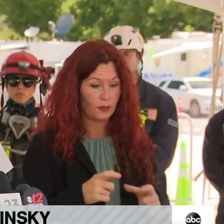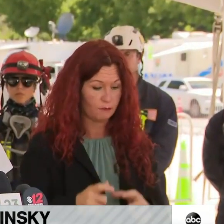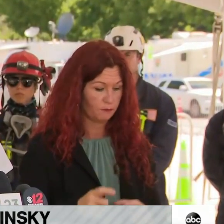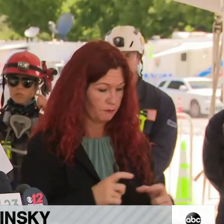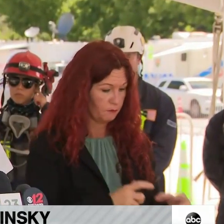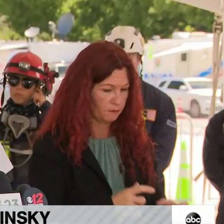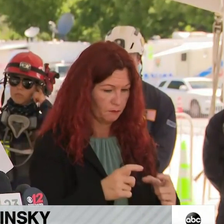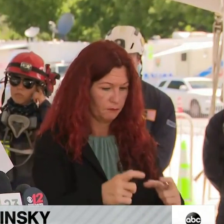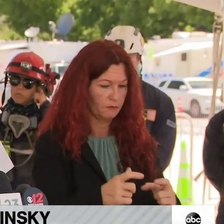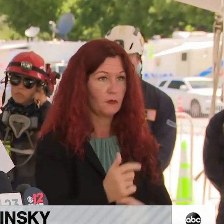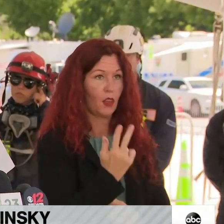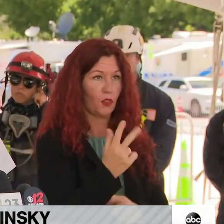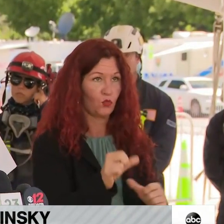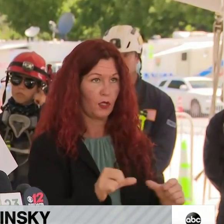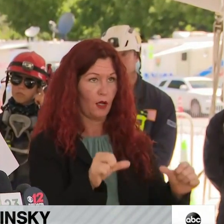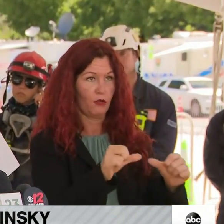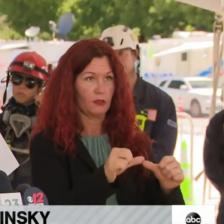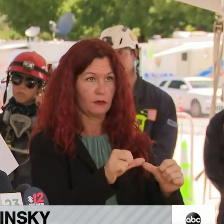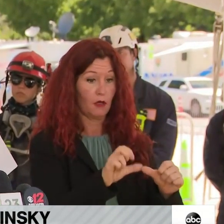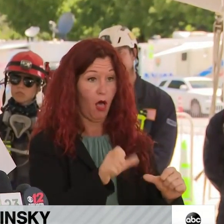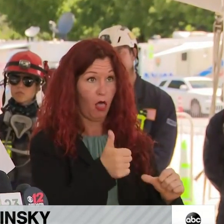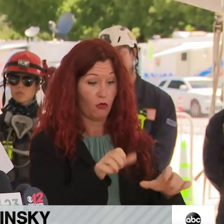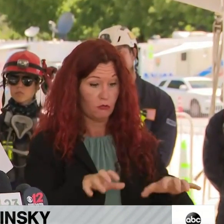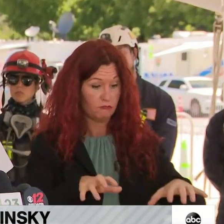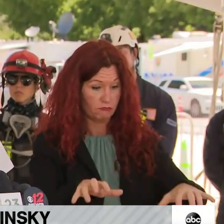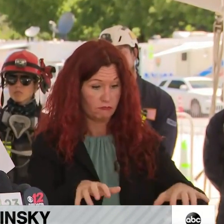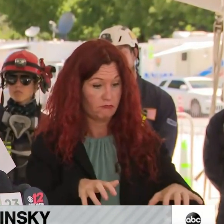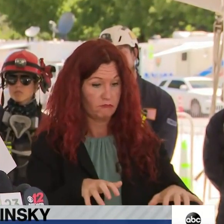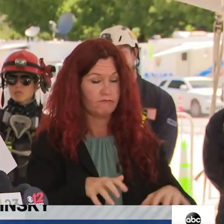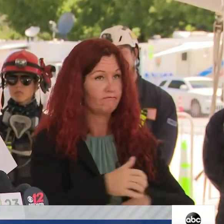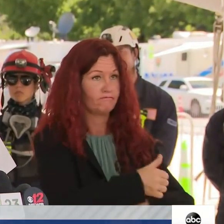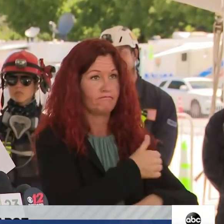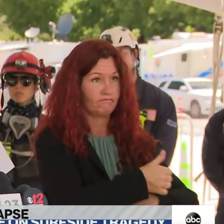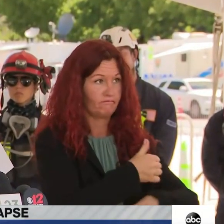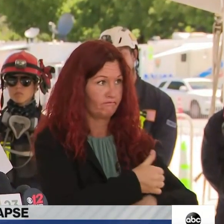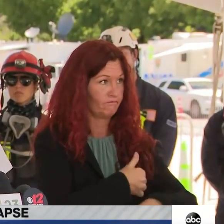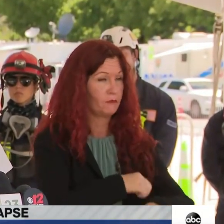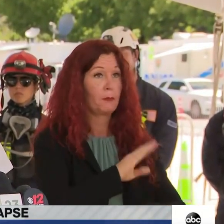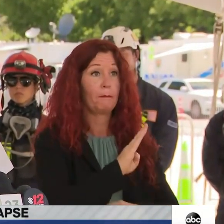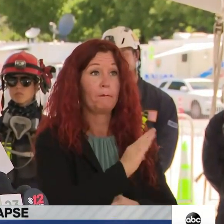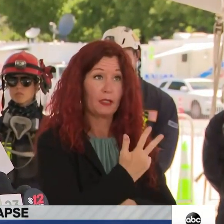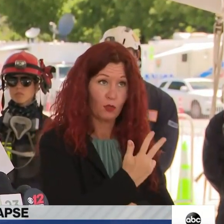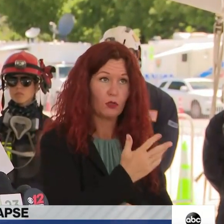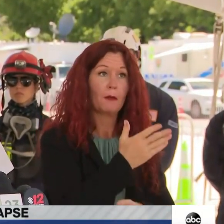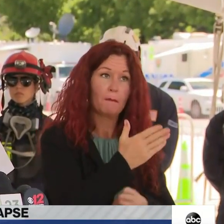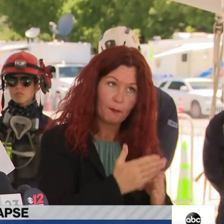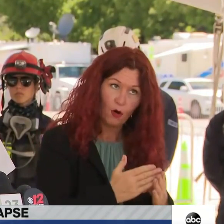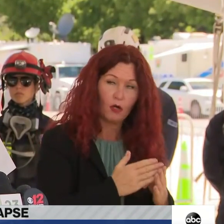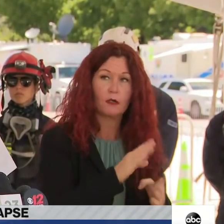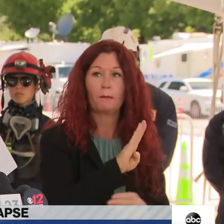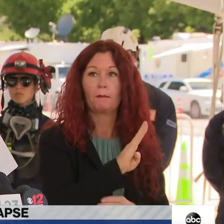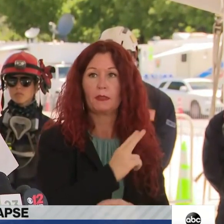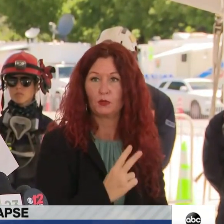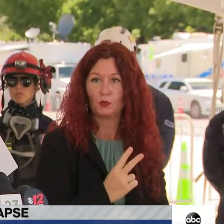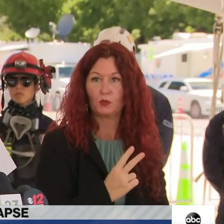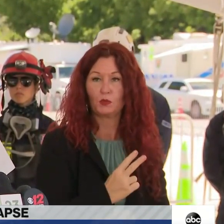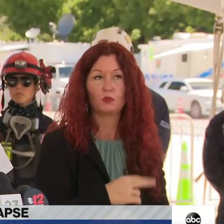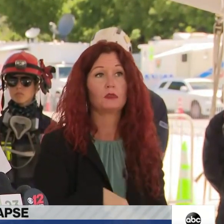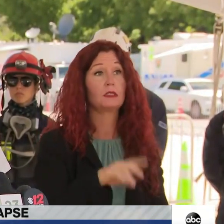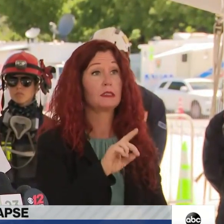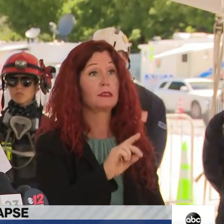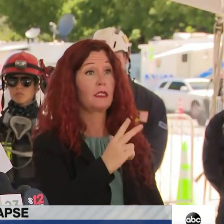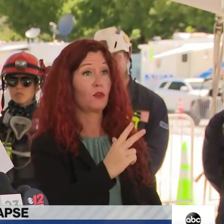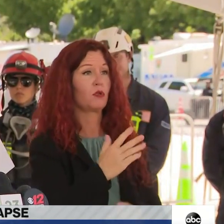rescue grids. We're still focusing on grid B3 and part of B2, as well as D3 and part of